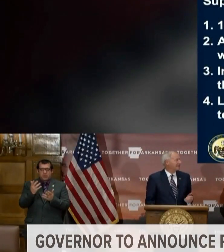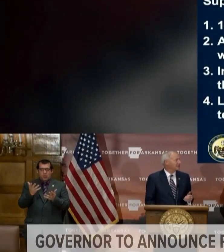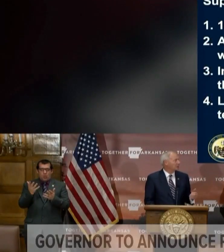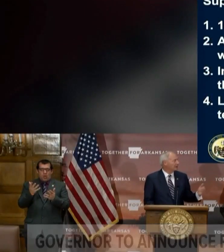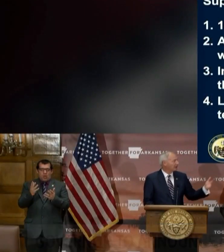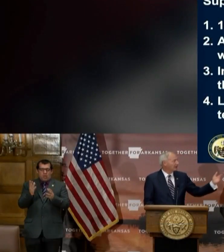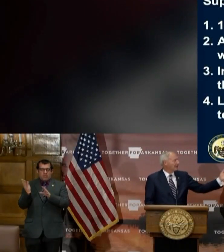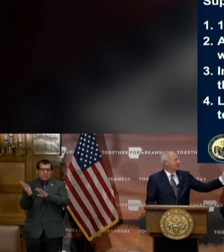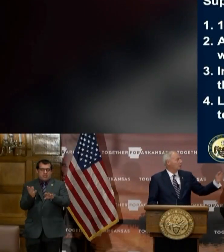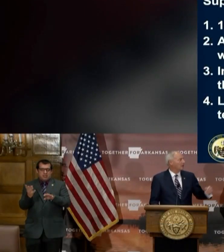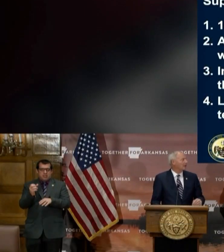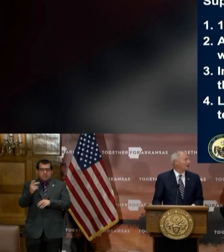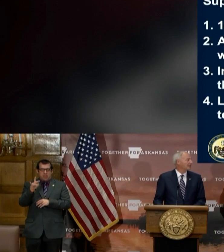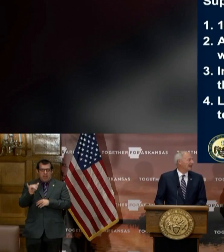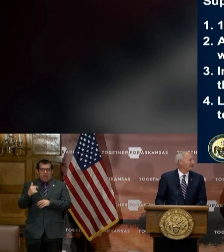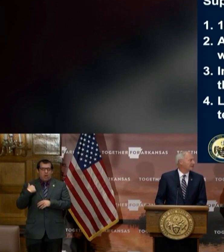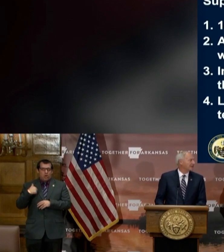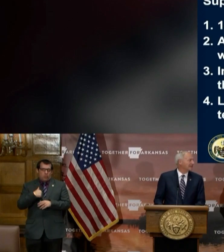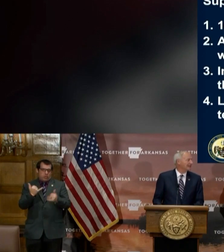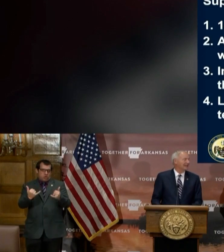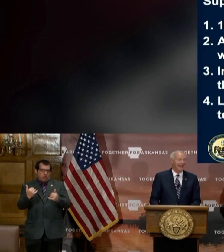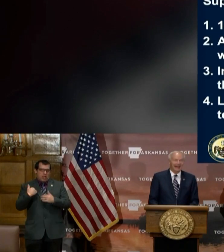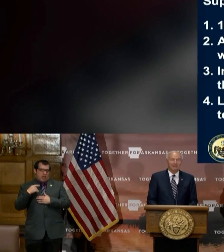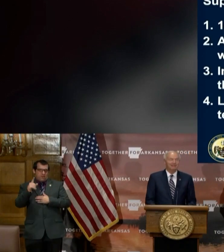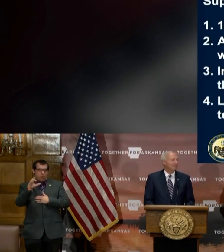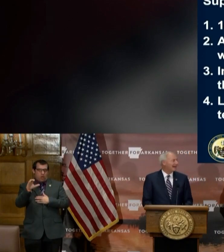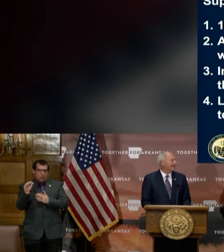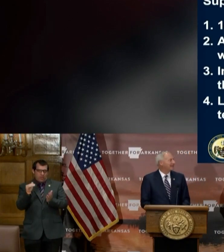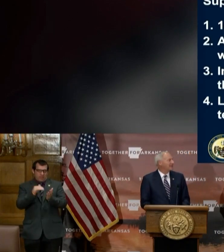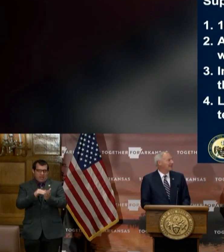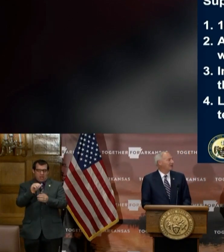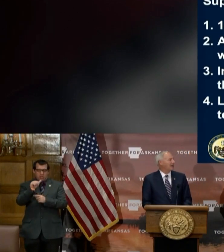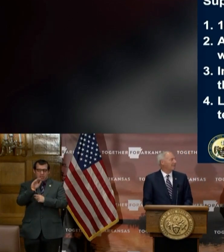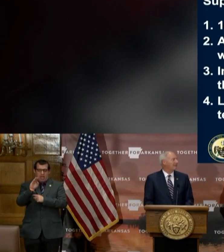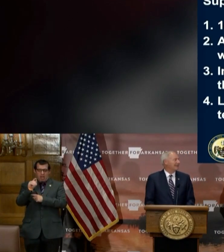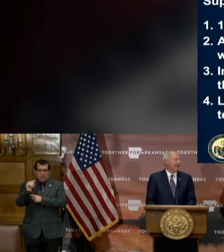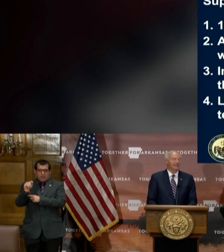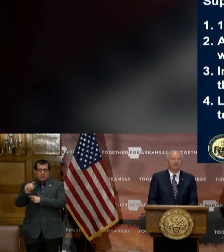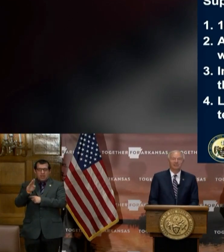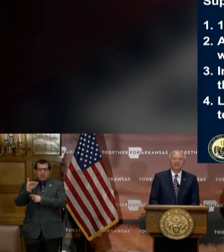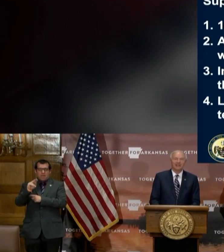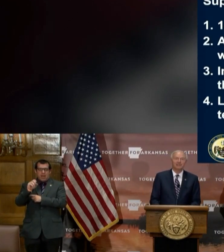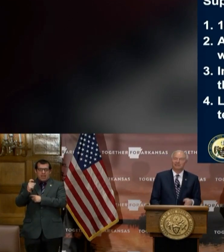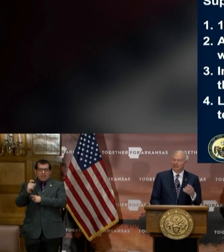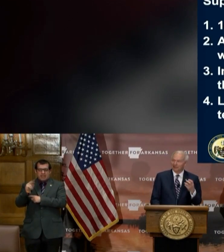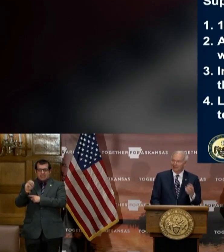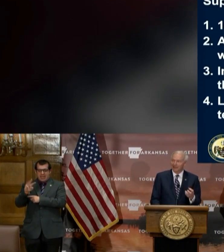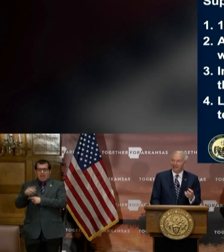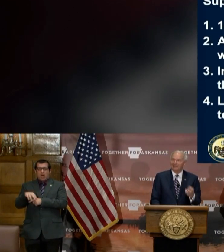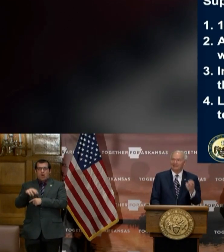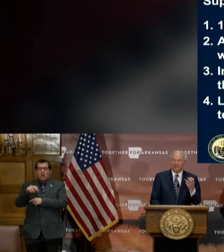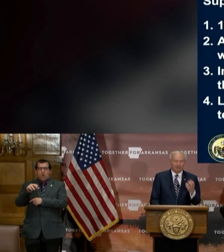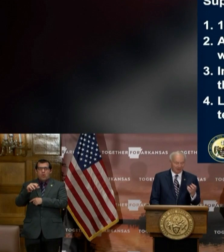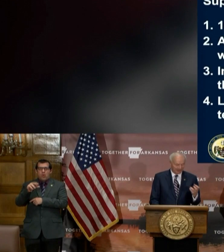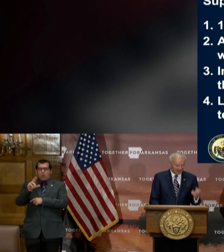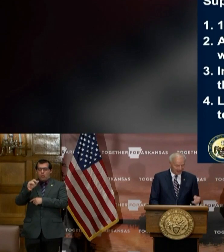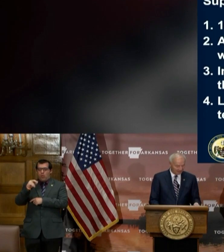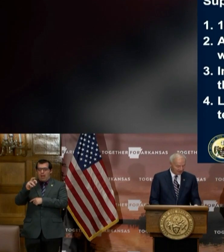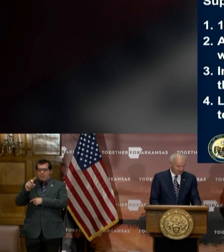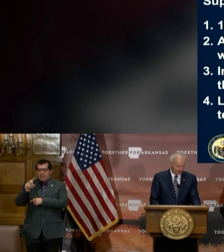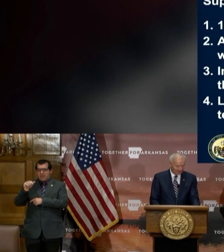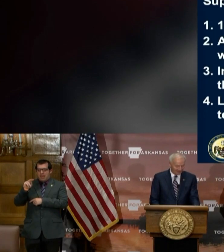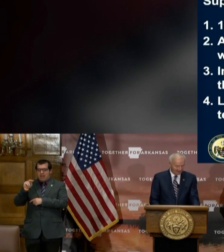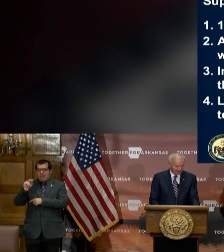supply of this. We currently have 100,000 Abbott Binax Now rapid antigen tests that are in hand as part